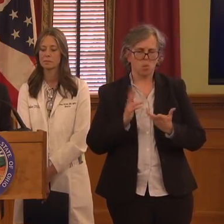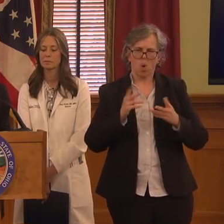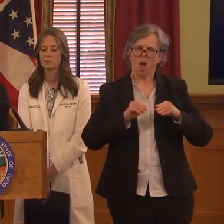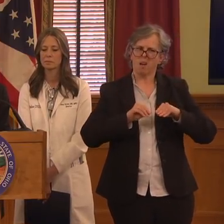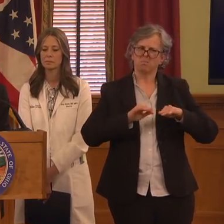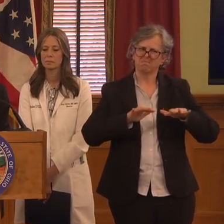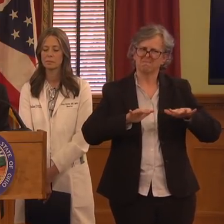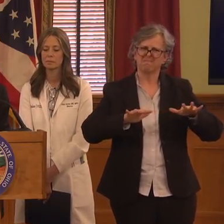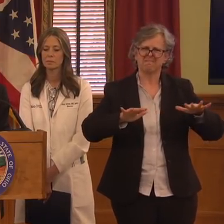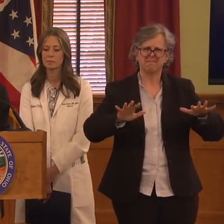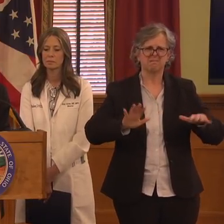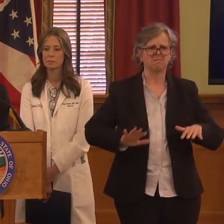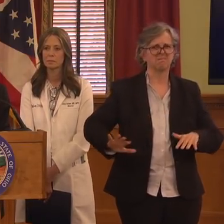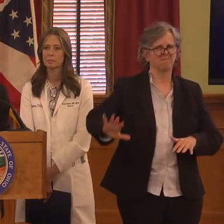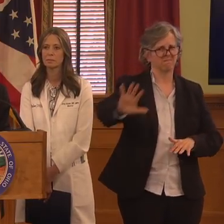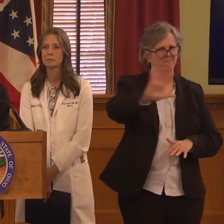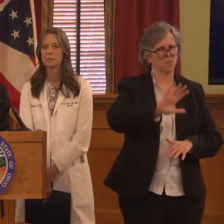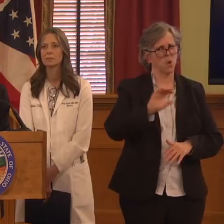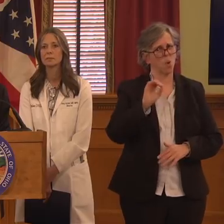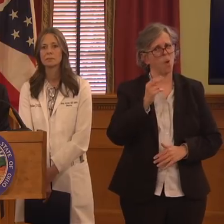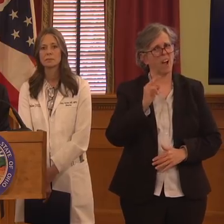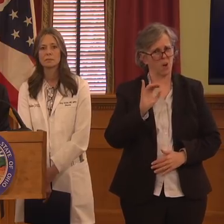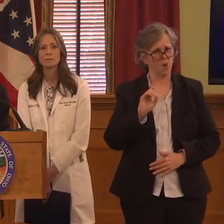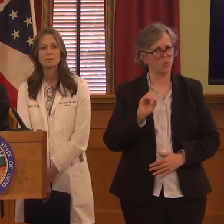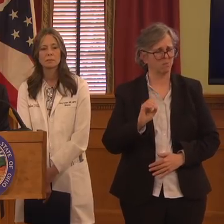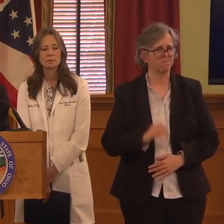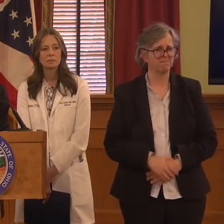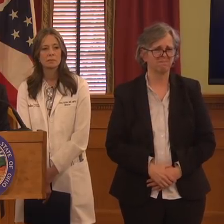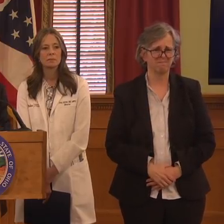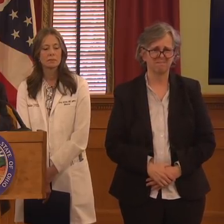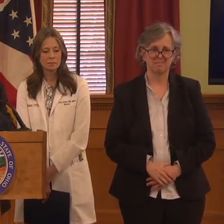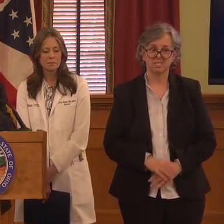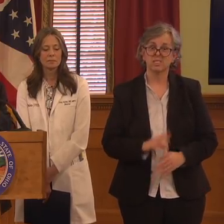Ohio. These numbers will grow.